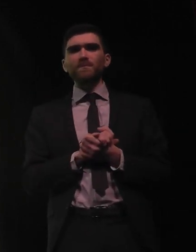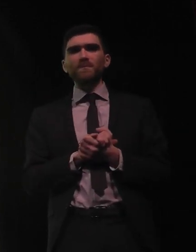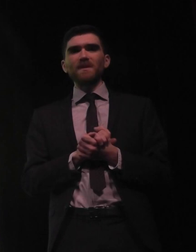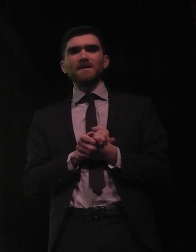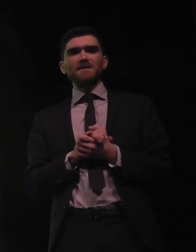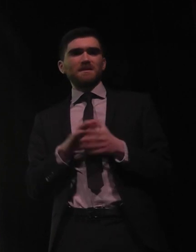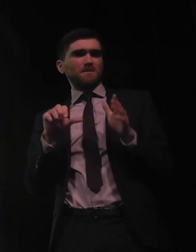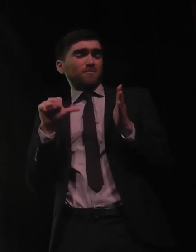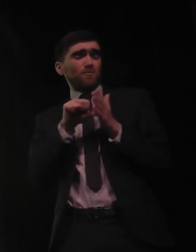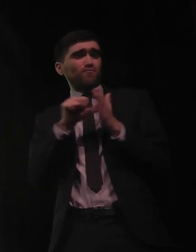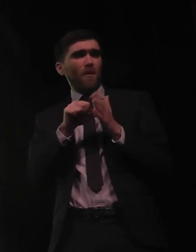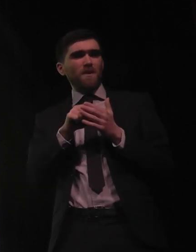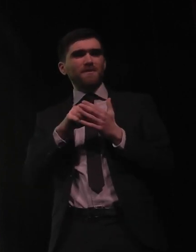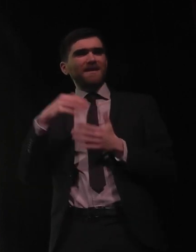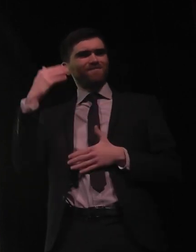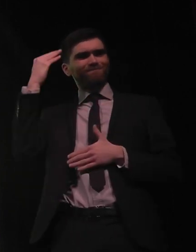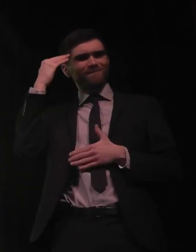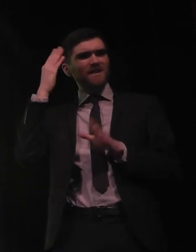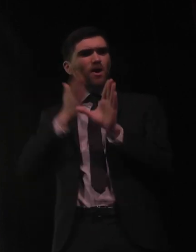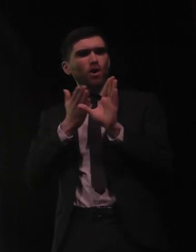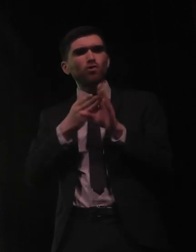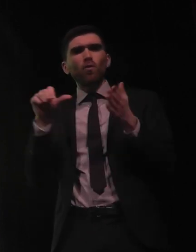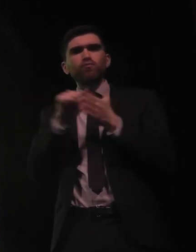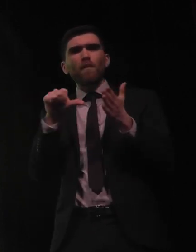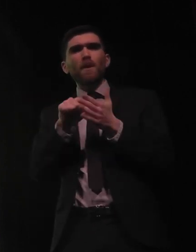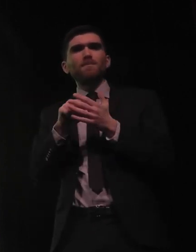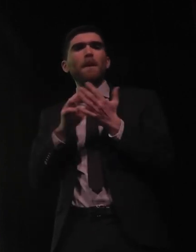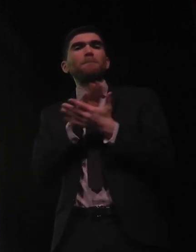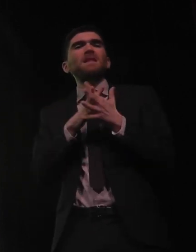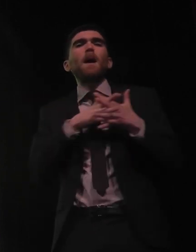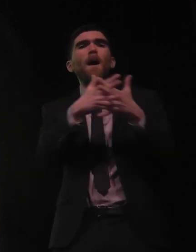trap. The American dream becomes a nightmare.